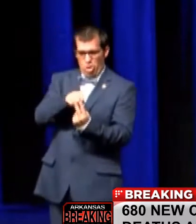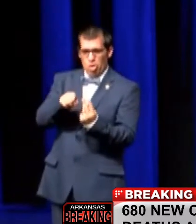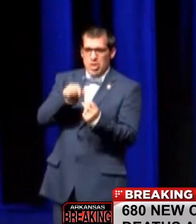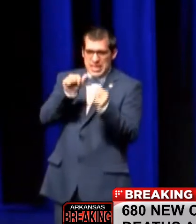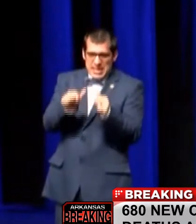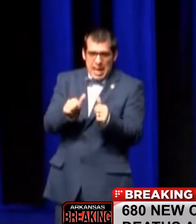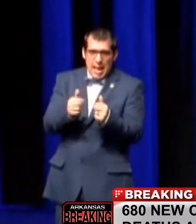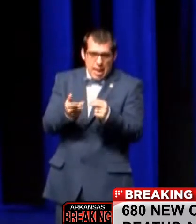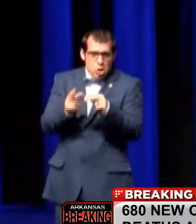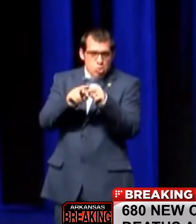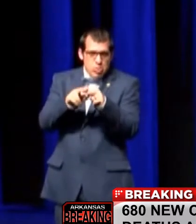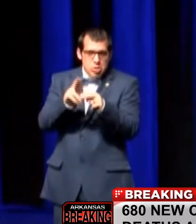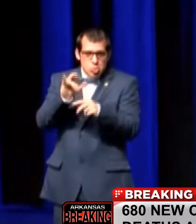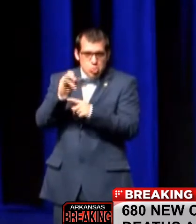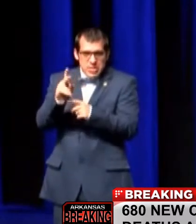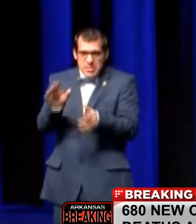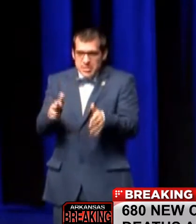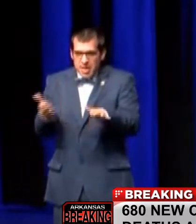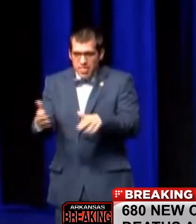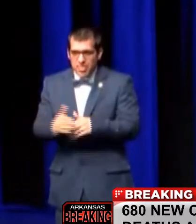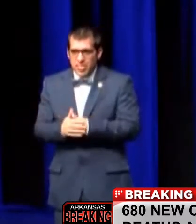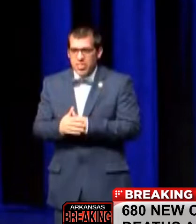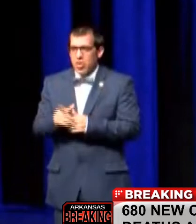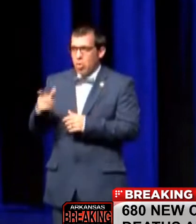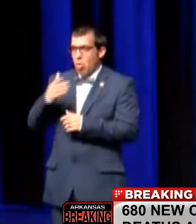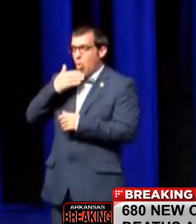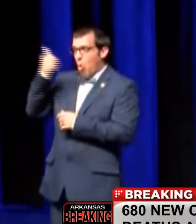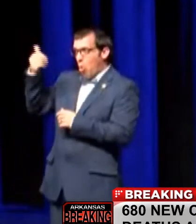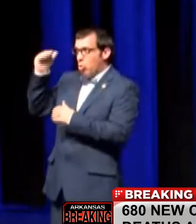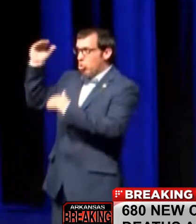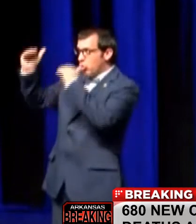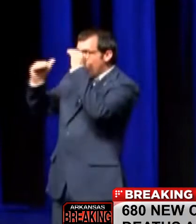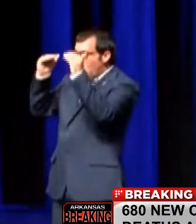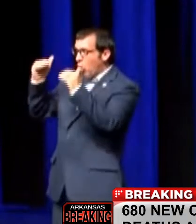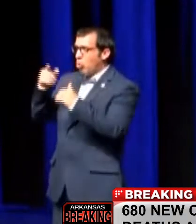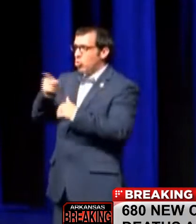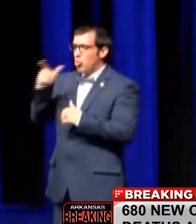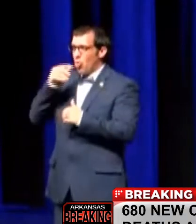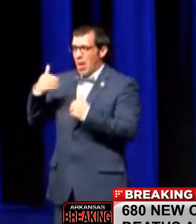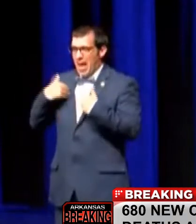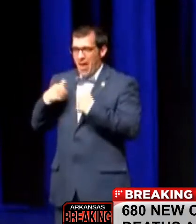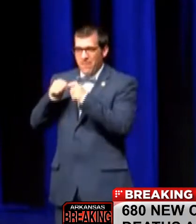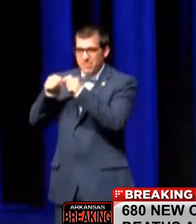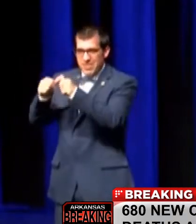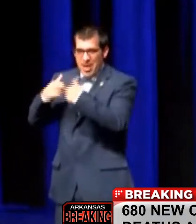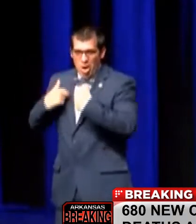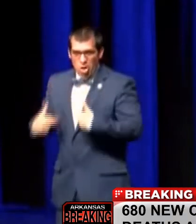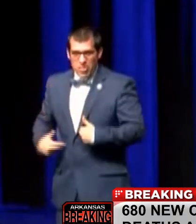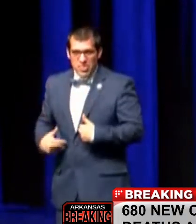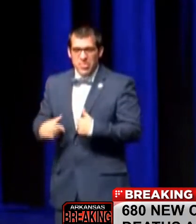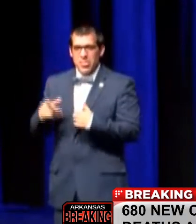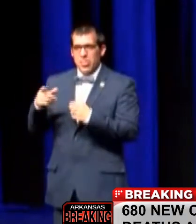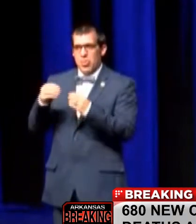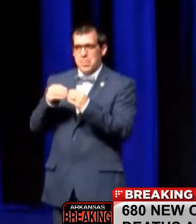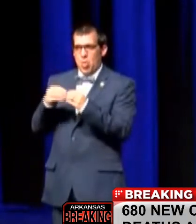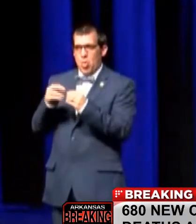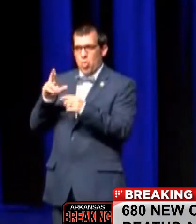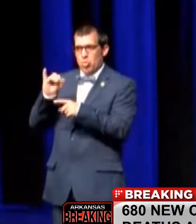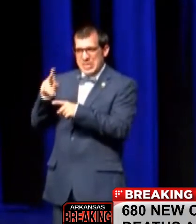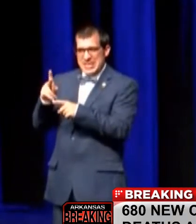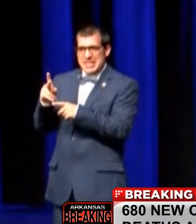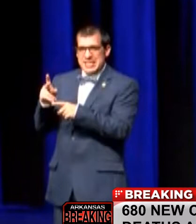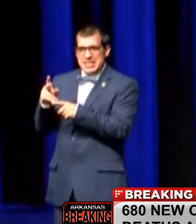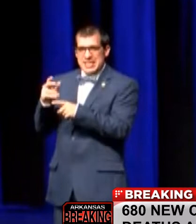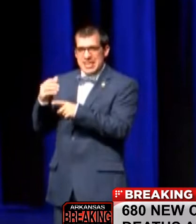death. The older adults and people with chronic health conditions are more vulnerable for both flu